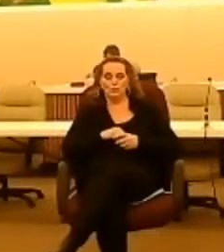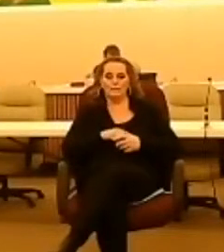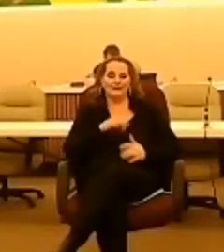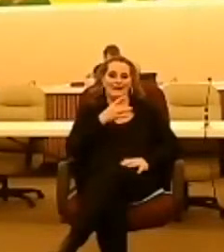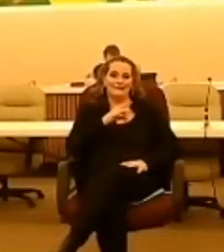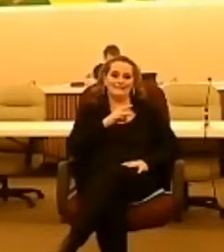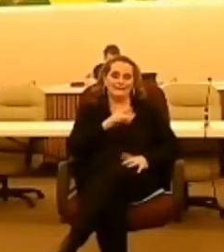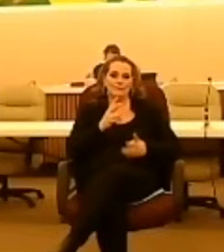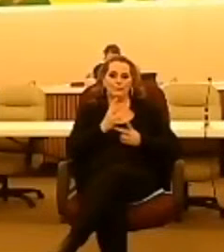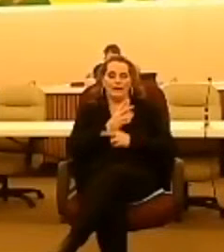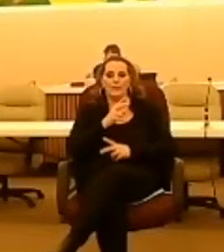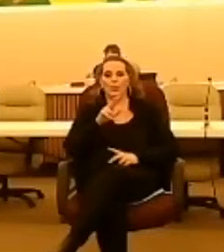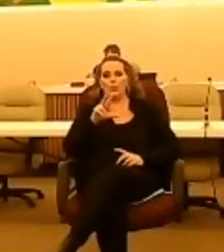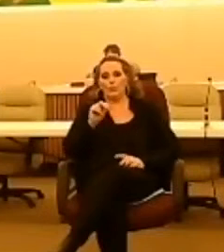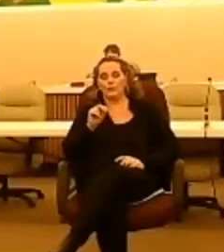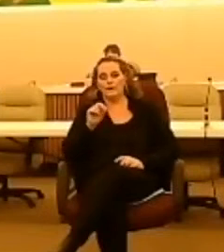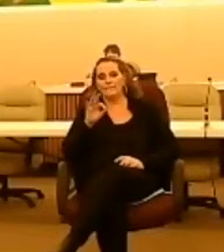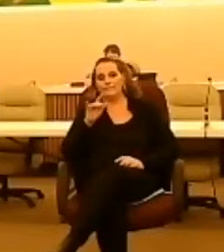cooler.